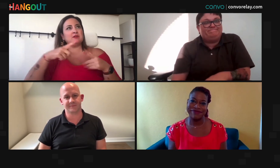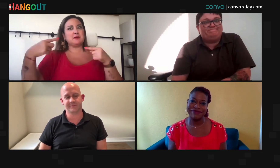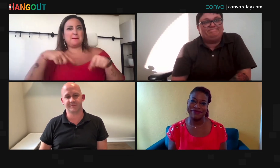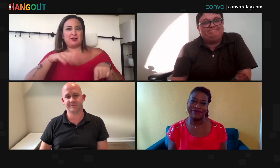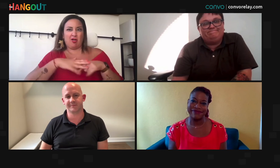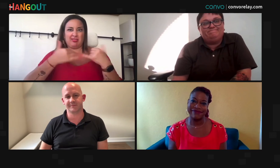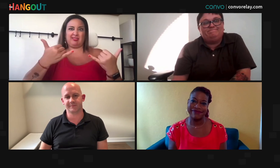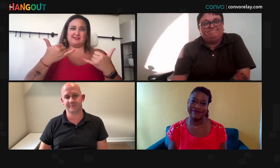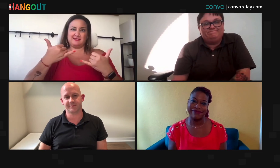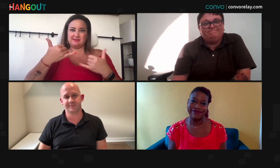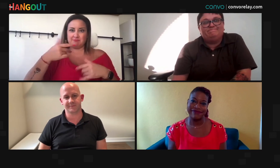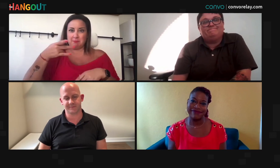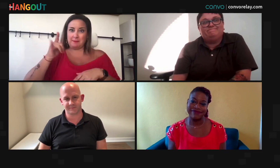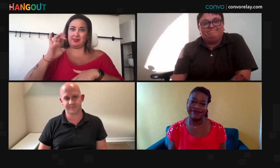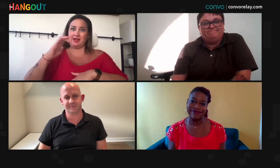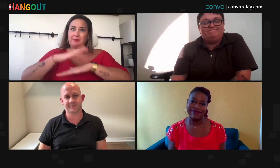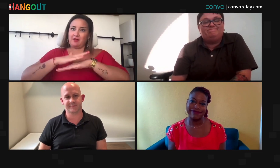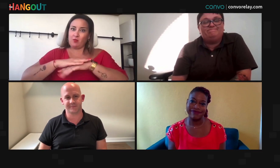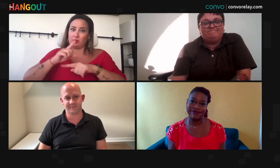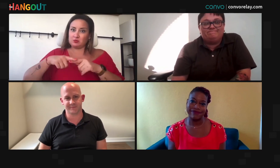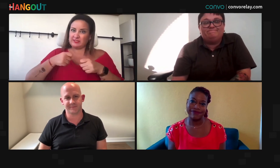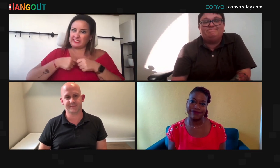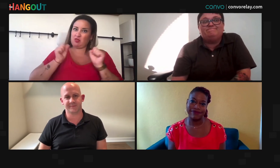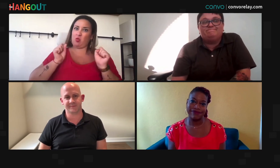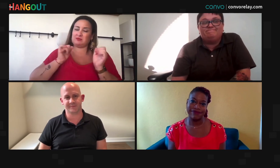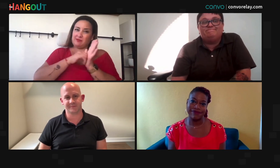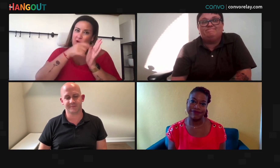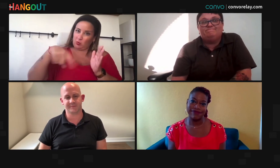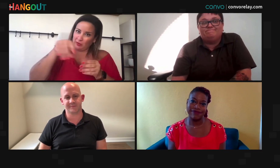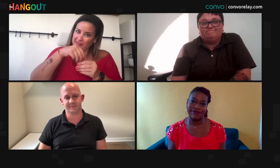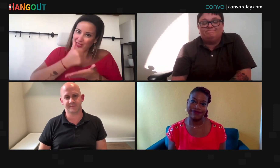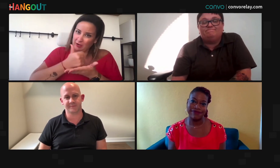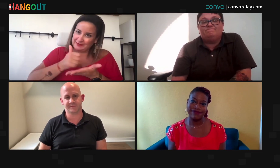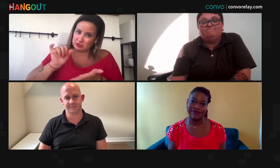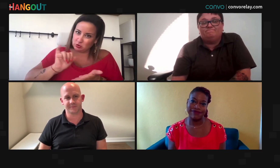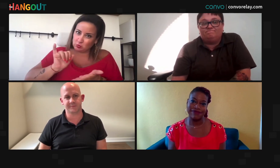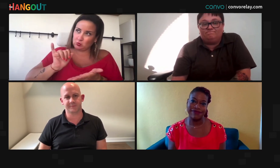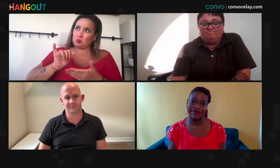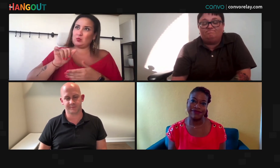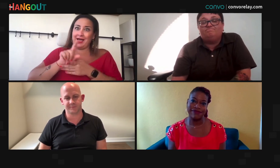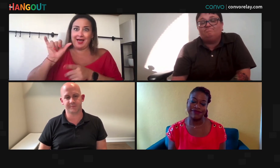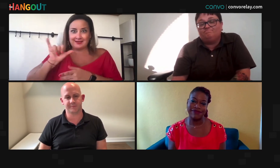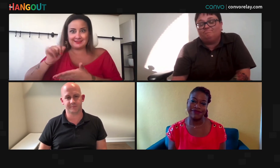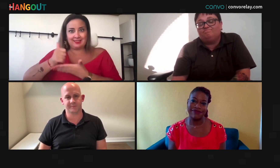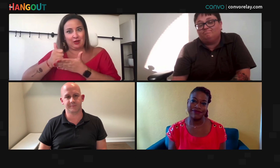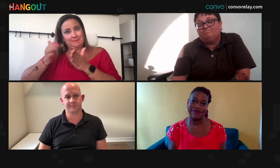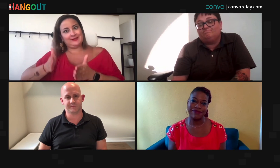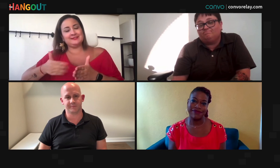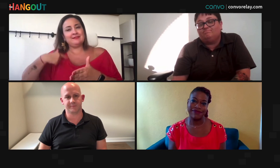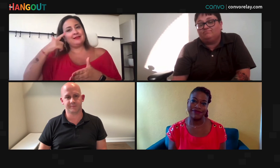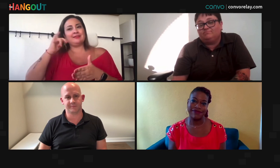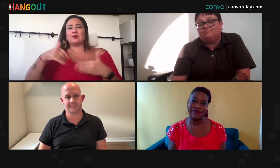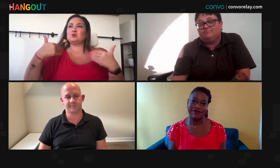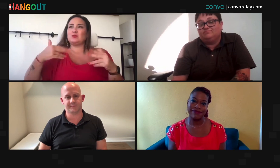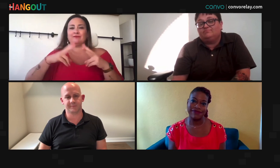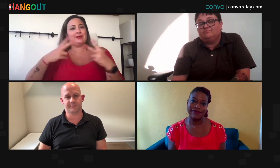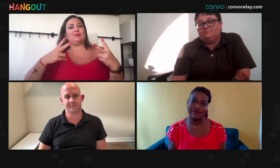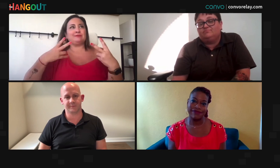is Melissa. I completely agree. And I truly appreciate you coming onto this public platform and disclosing this information